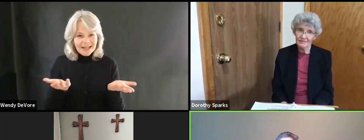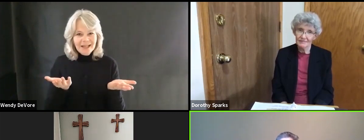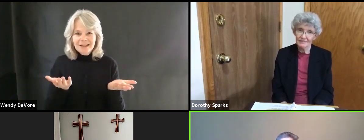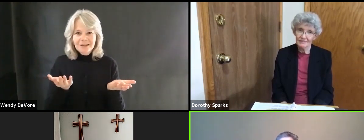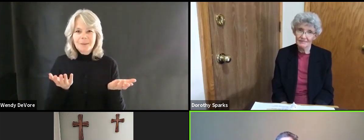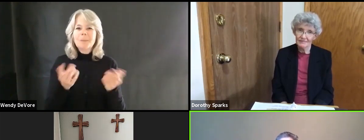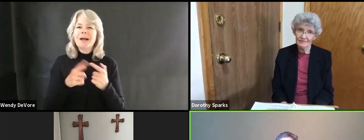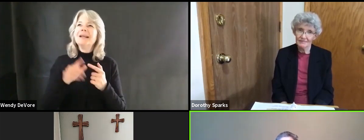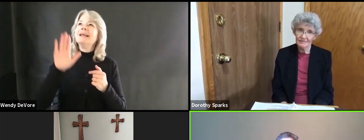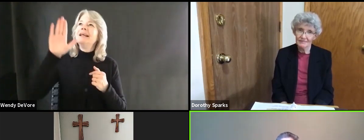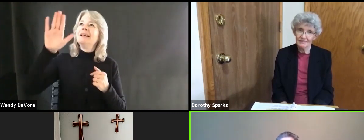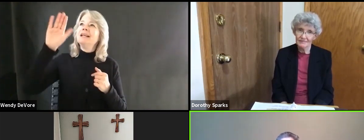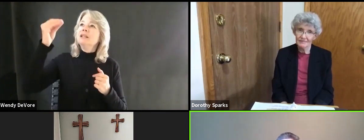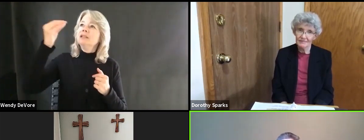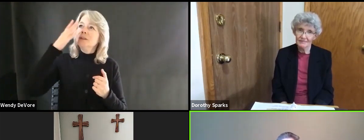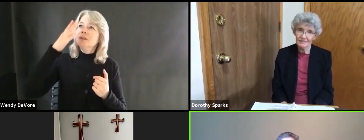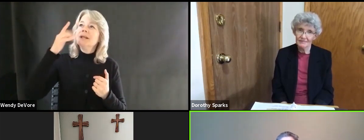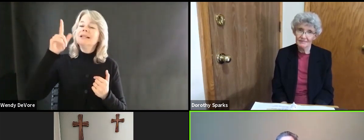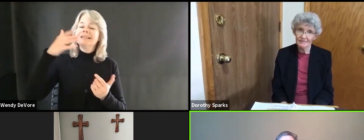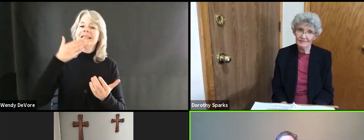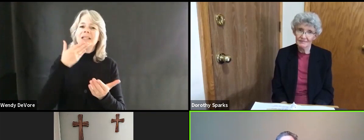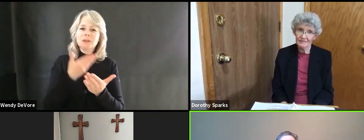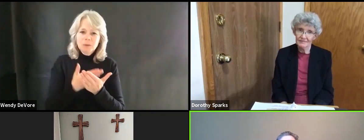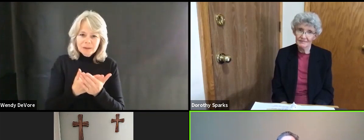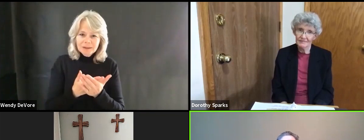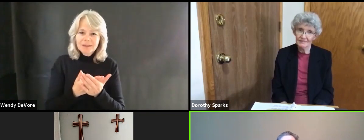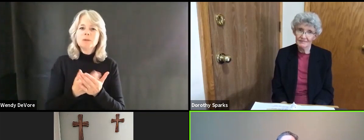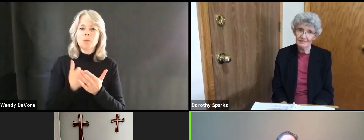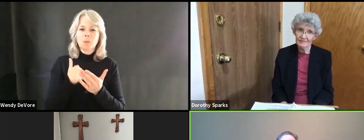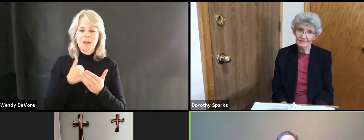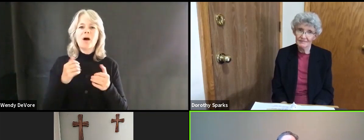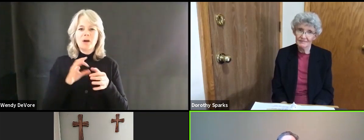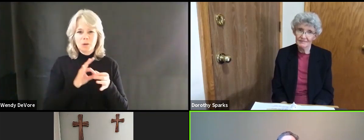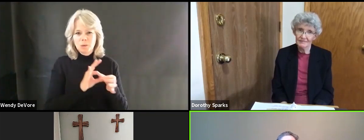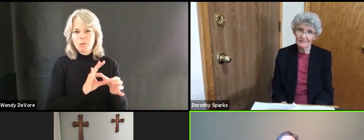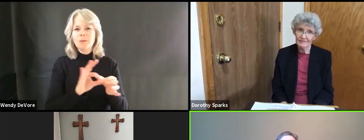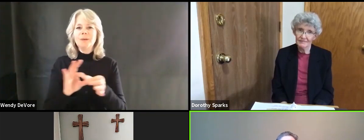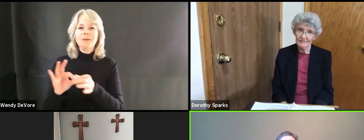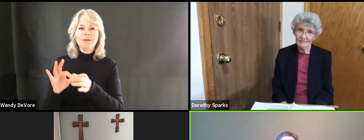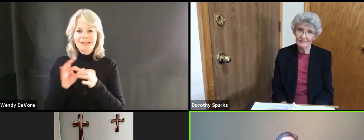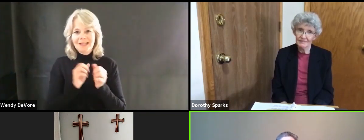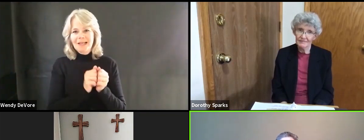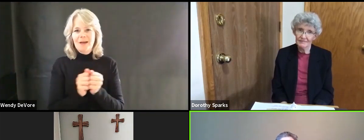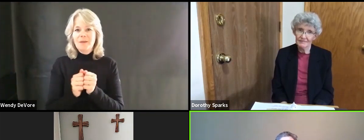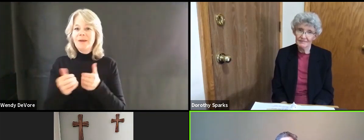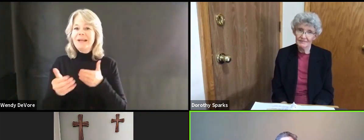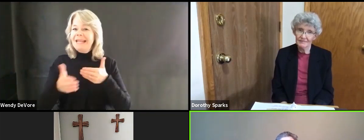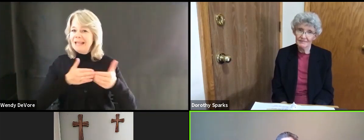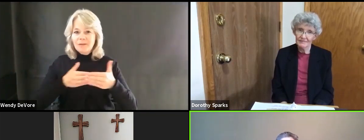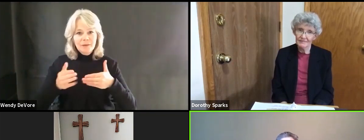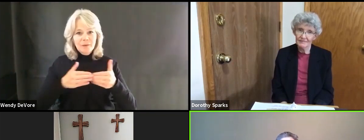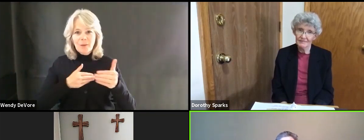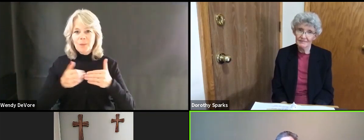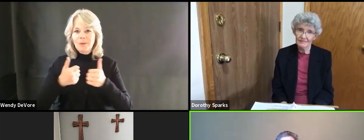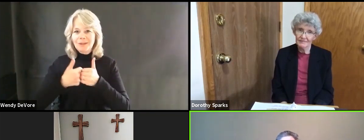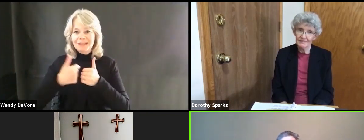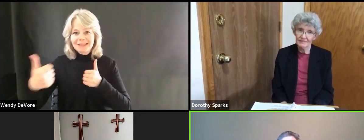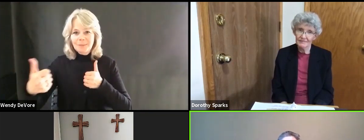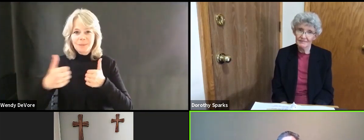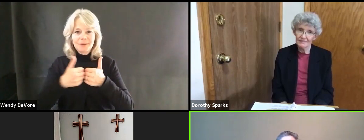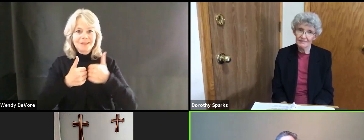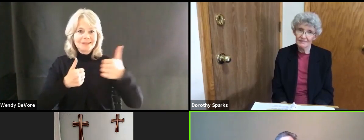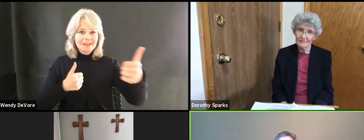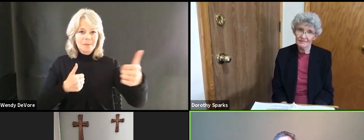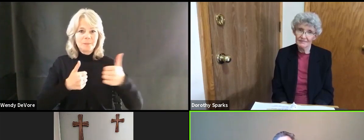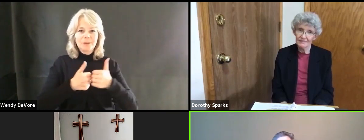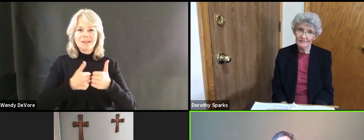God's goodness, we are gathered together, even though we are in separate places at this time.